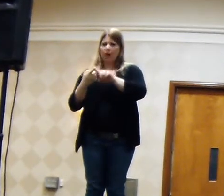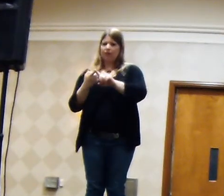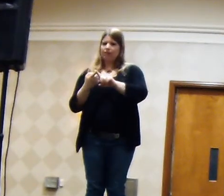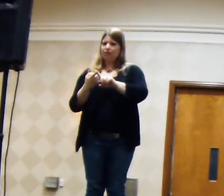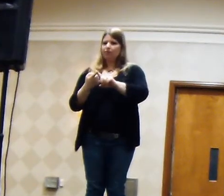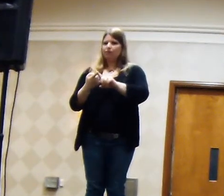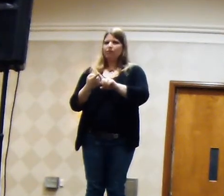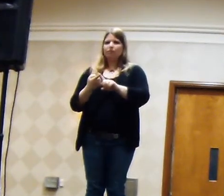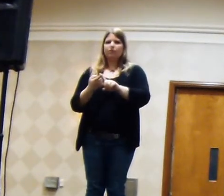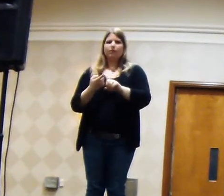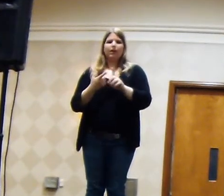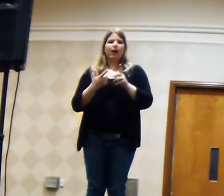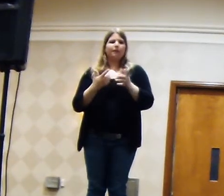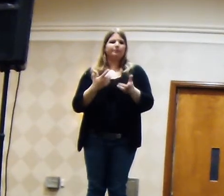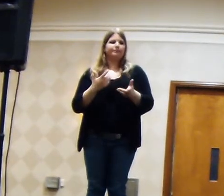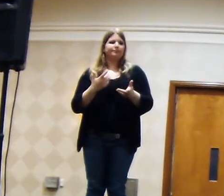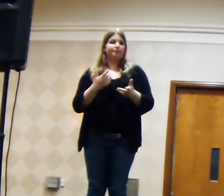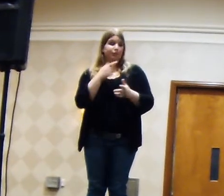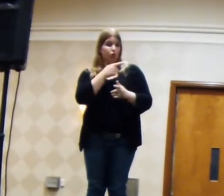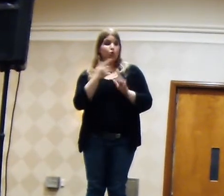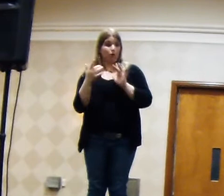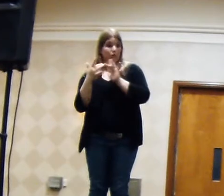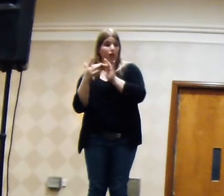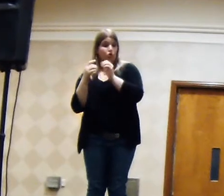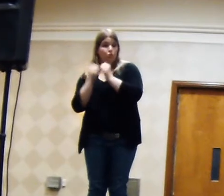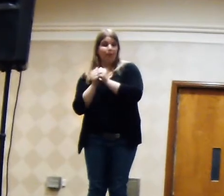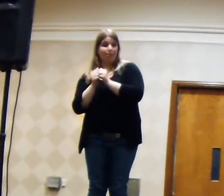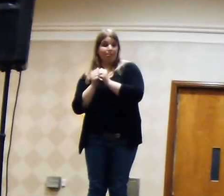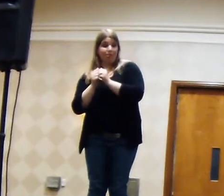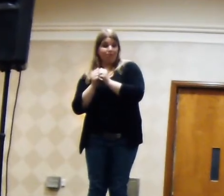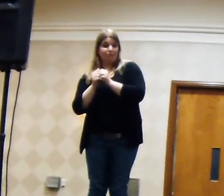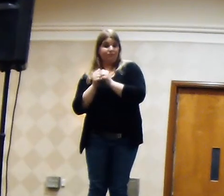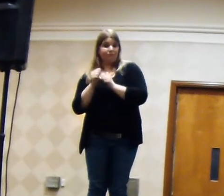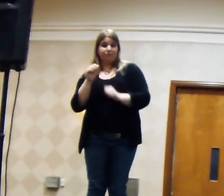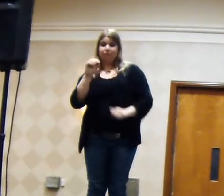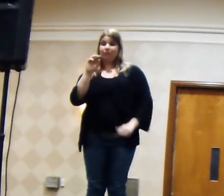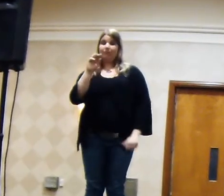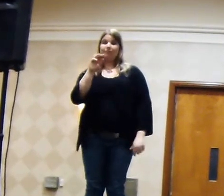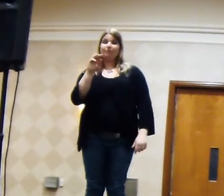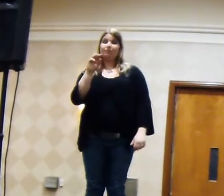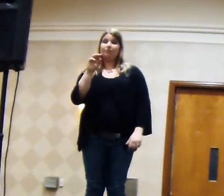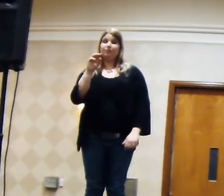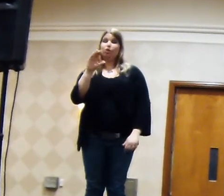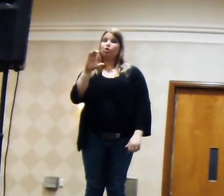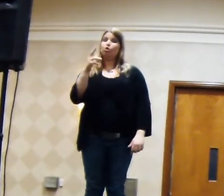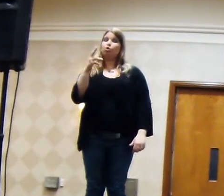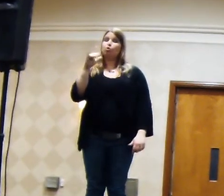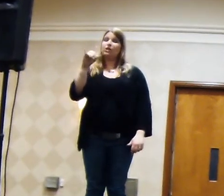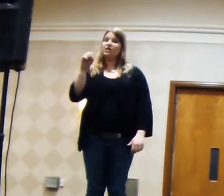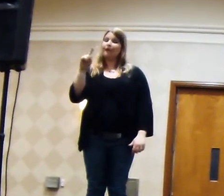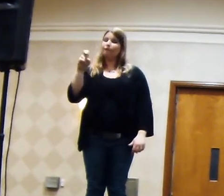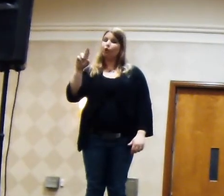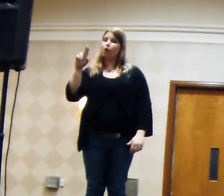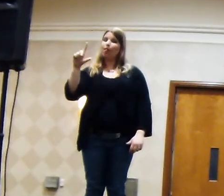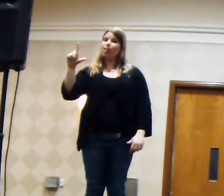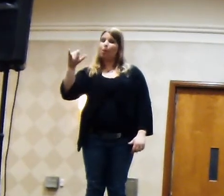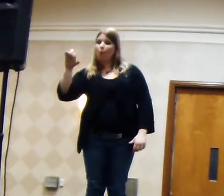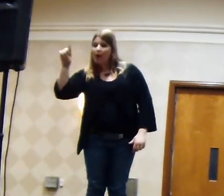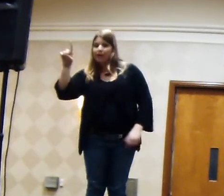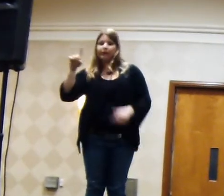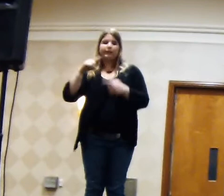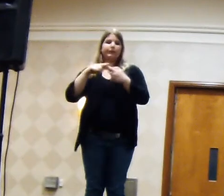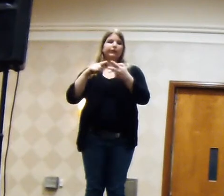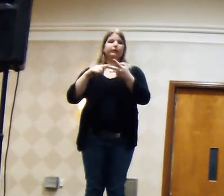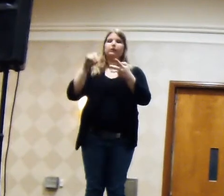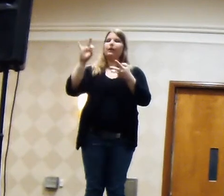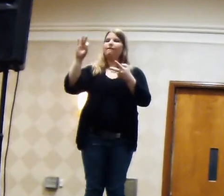But do you keep in touch with Michael J. Fox, Christopher Lloyd, and does he ever ask you, Michael J. Fox, to help him